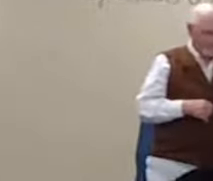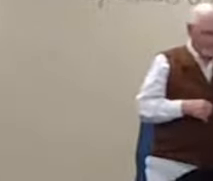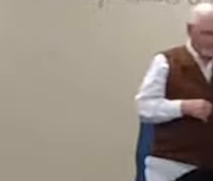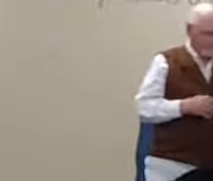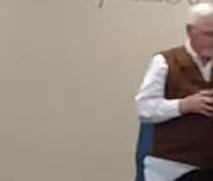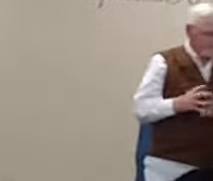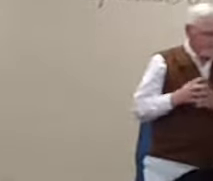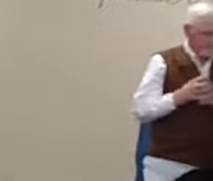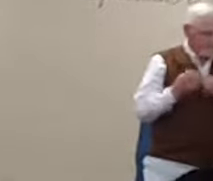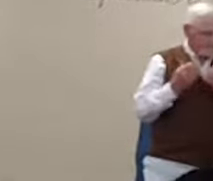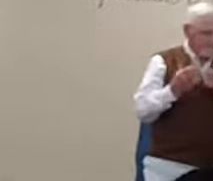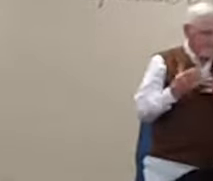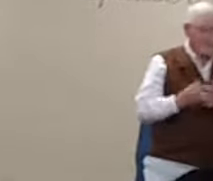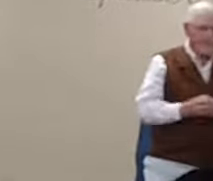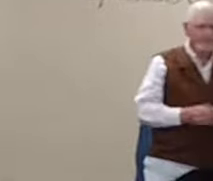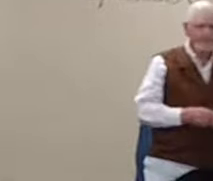better.